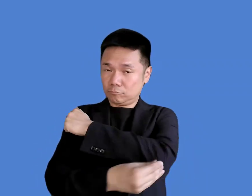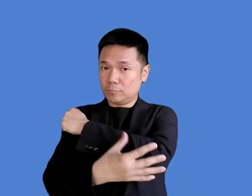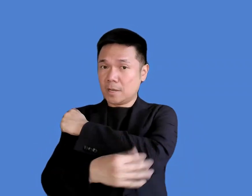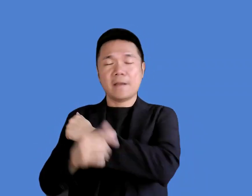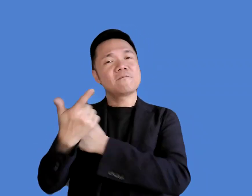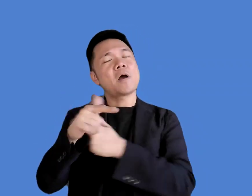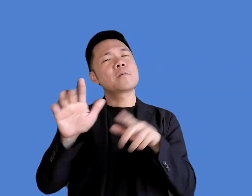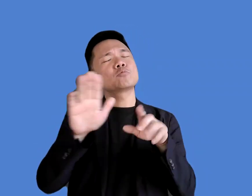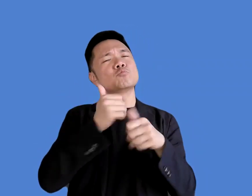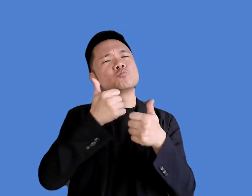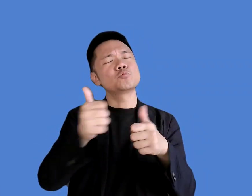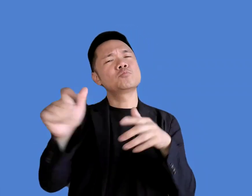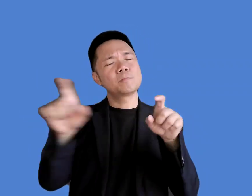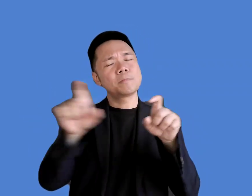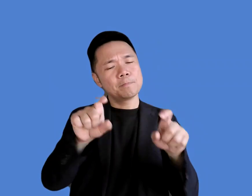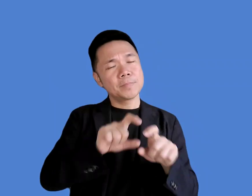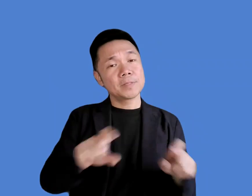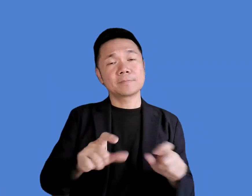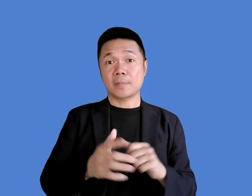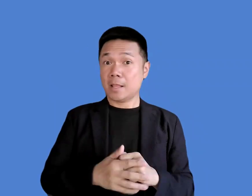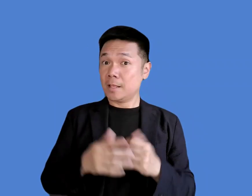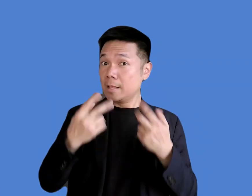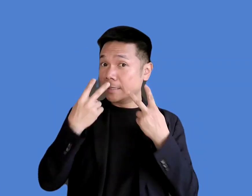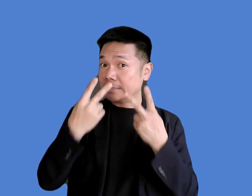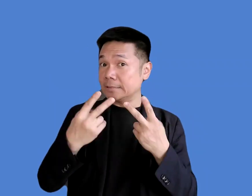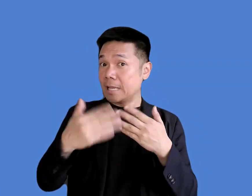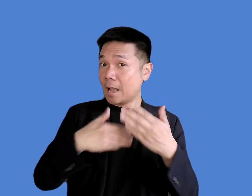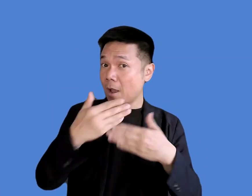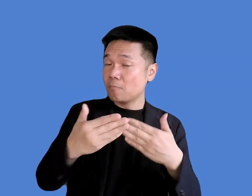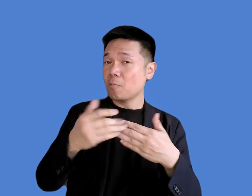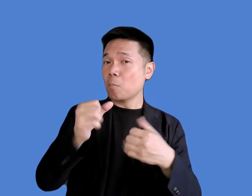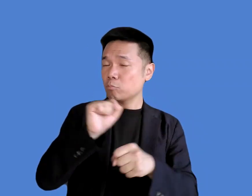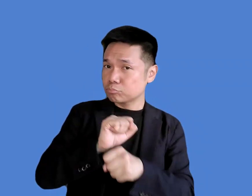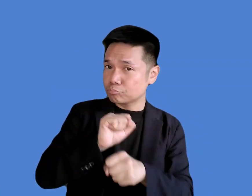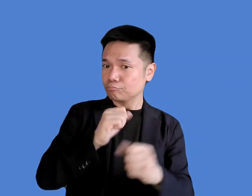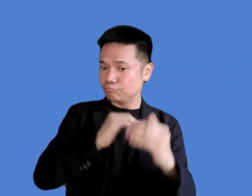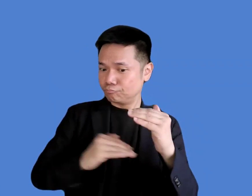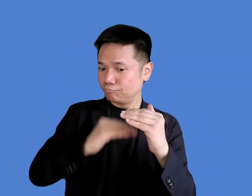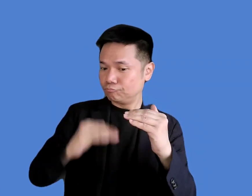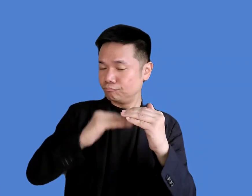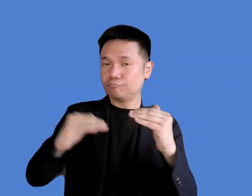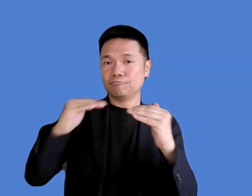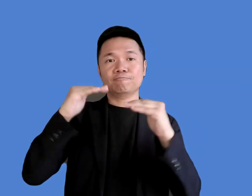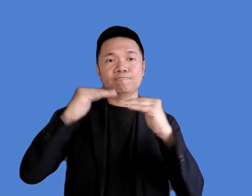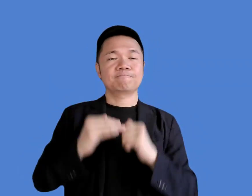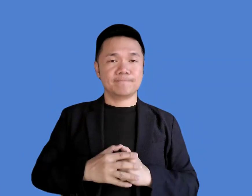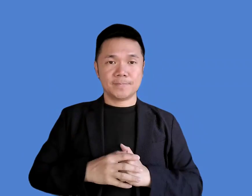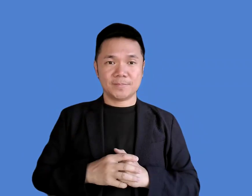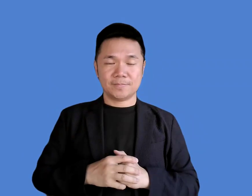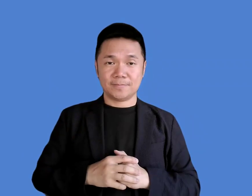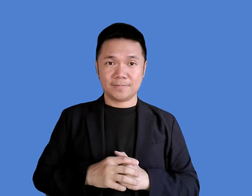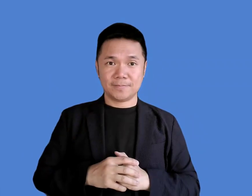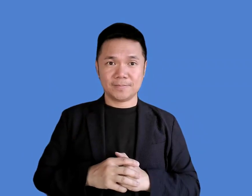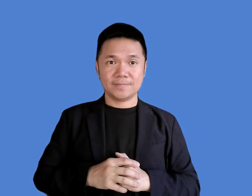business models. So they're really bridging also that intention-action gap that we referred to earlier. So if I